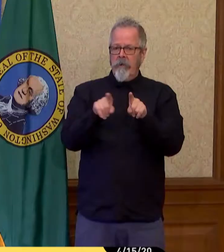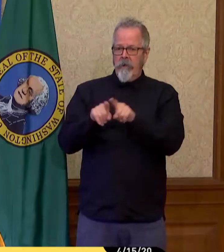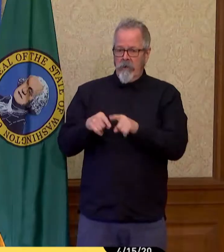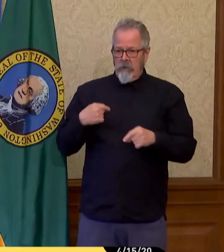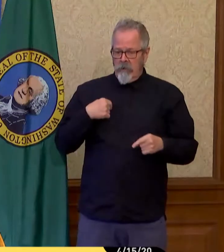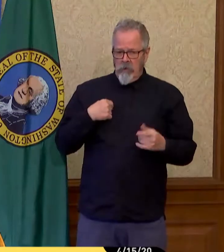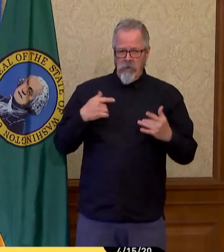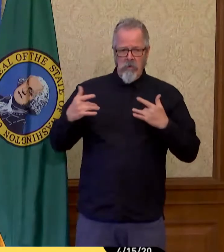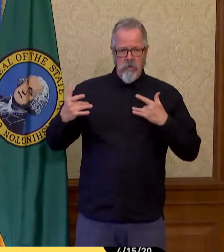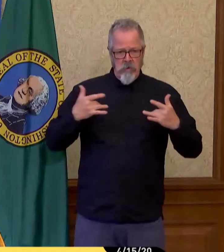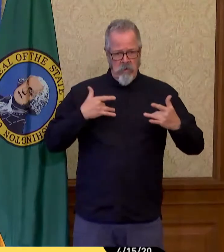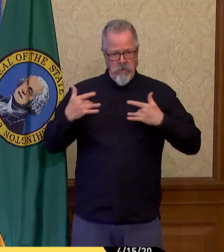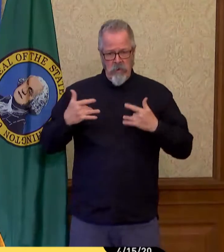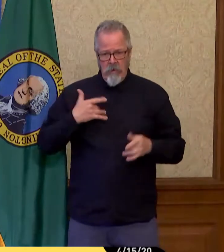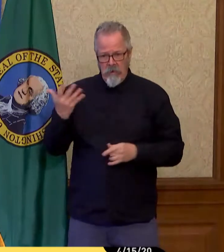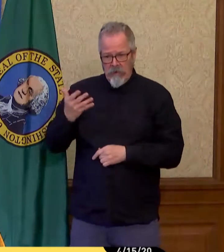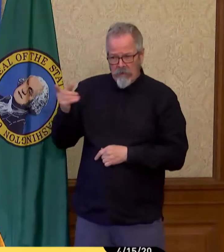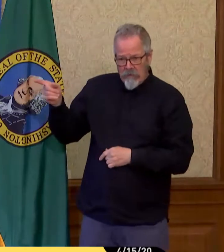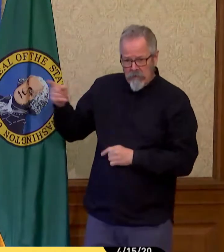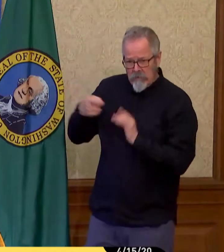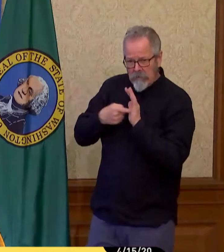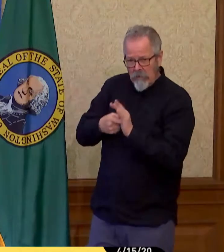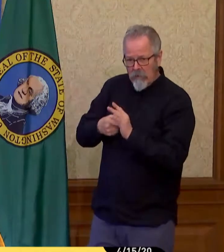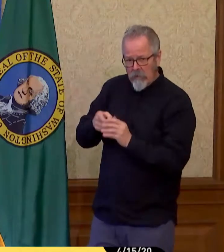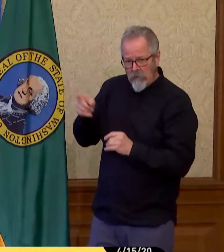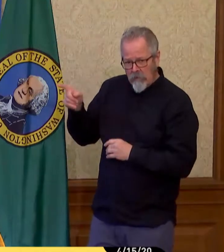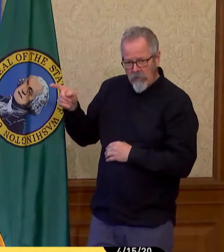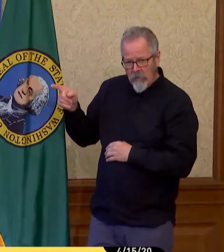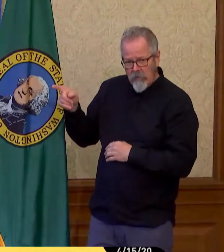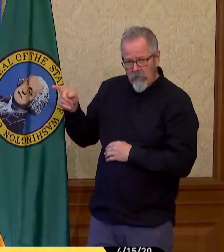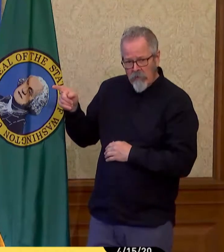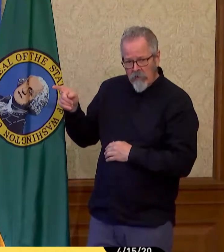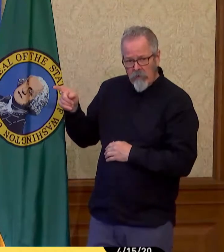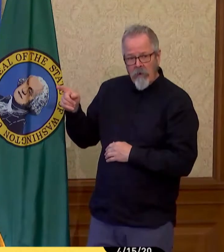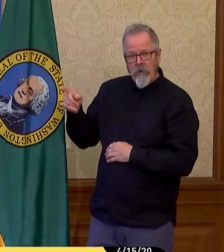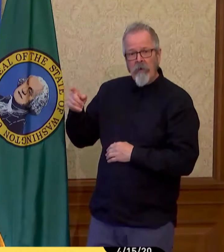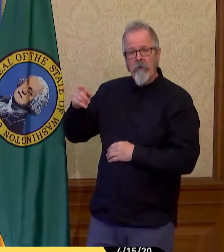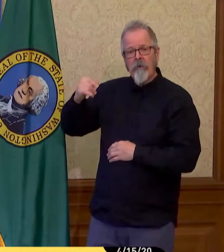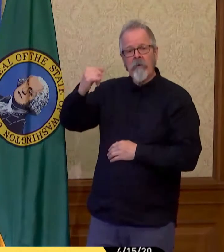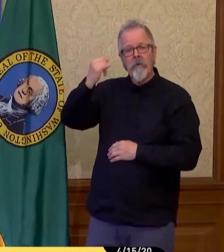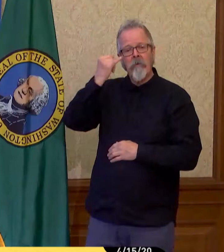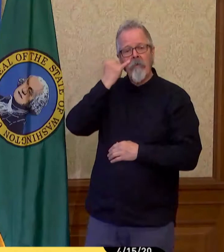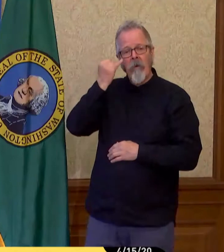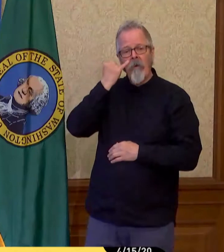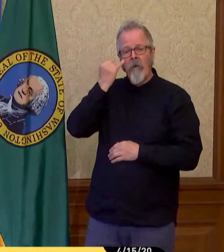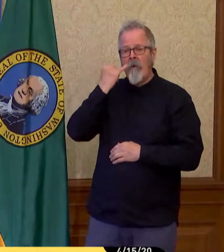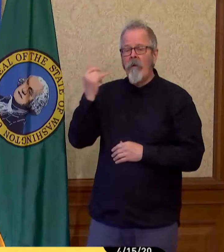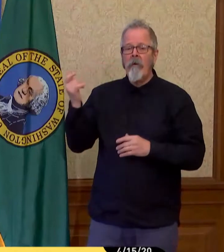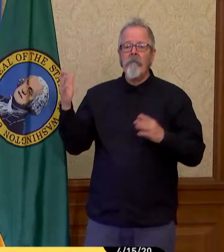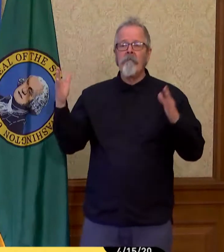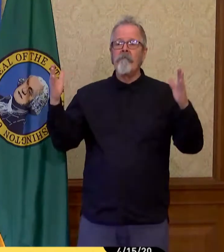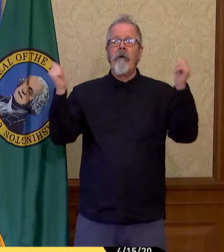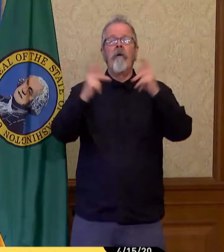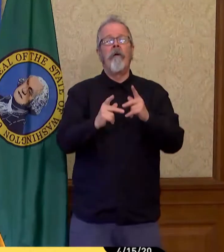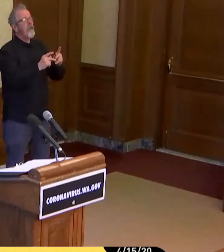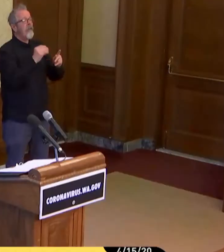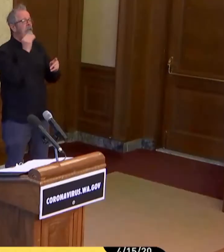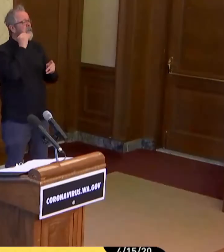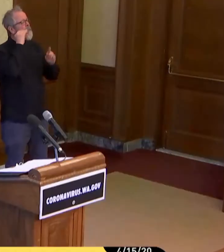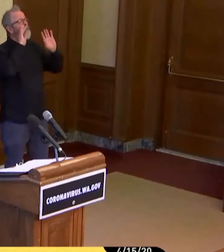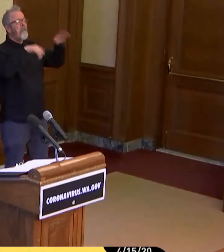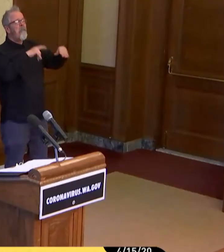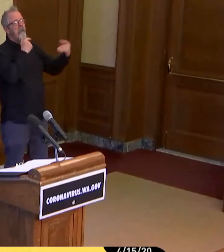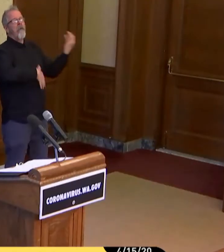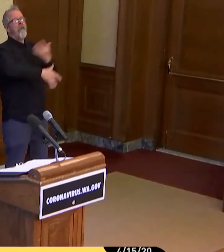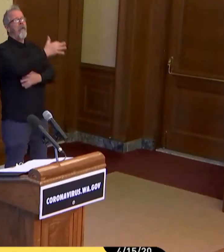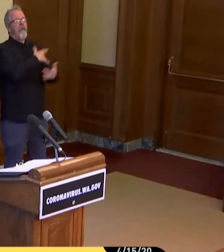They also graphed what would happen if we took off our social distancing right now. And that's represented by this line here, that